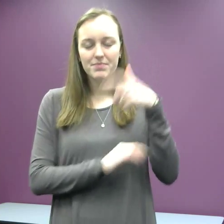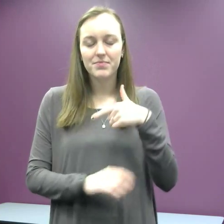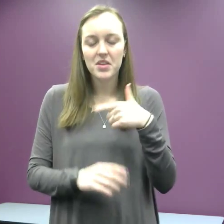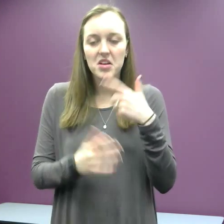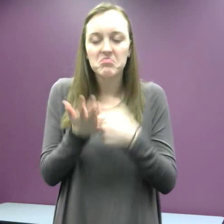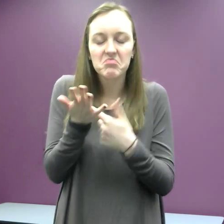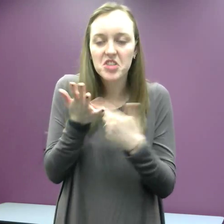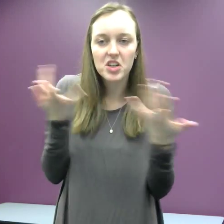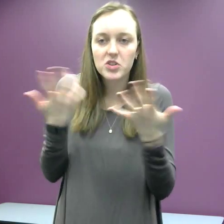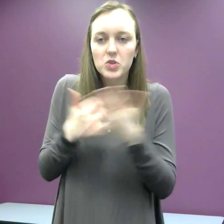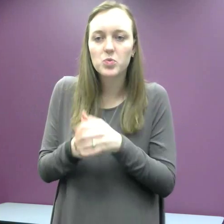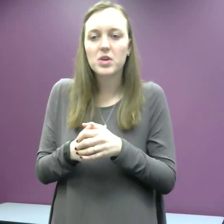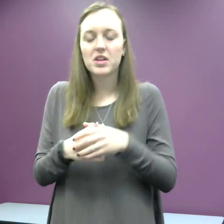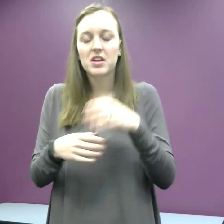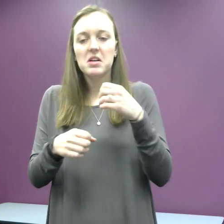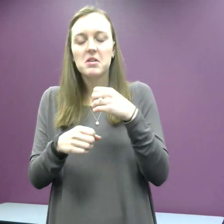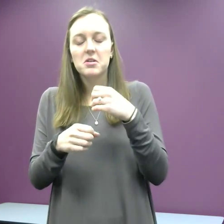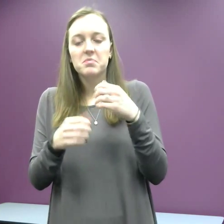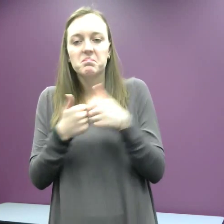They have a pool which has a